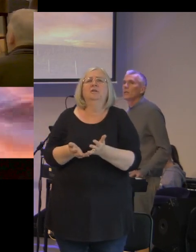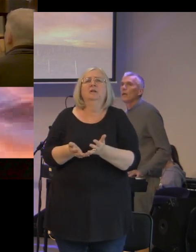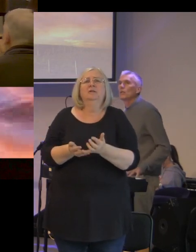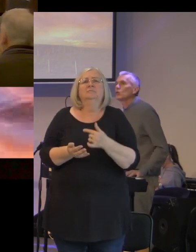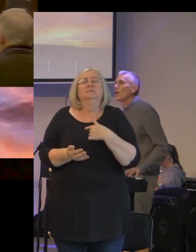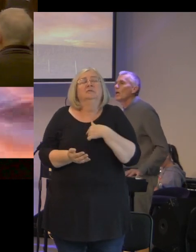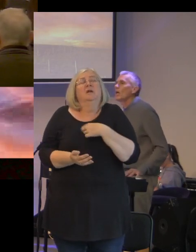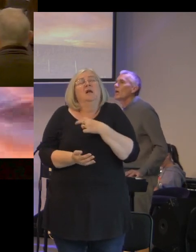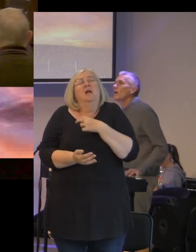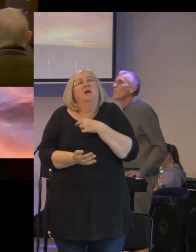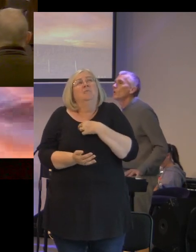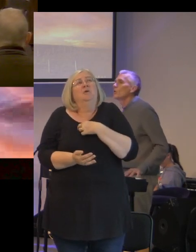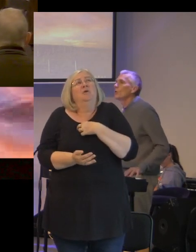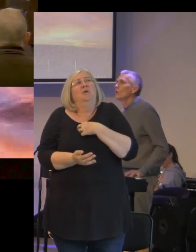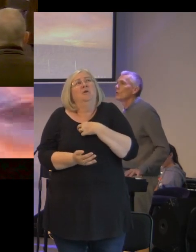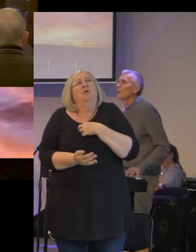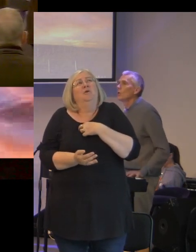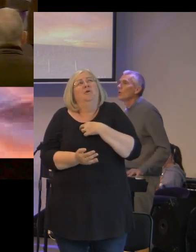earth. I